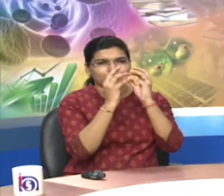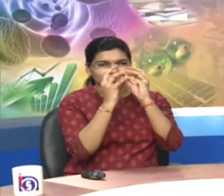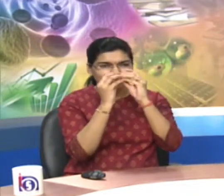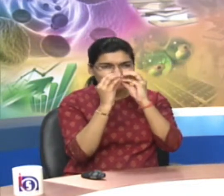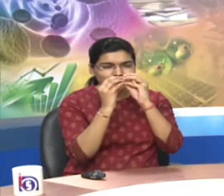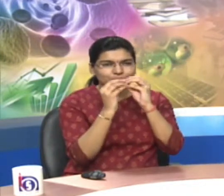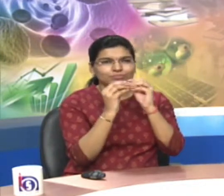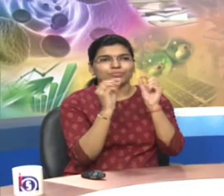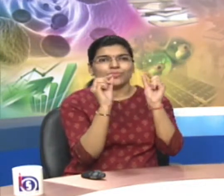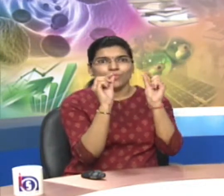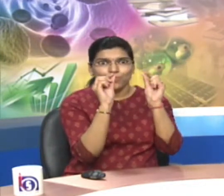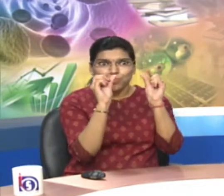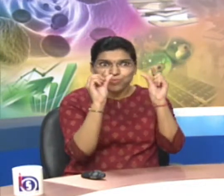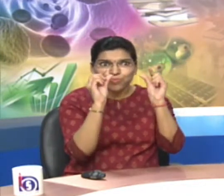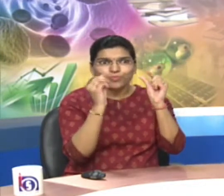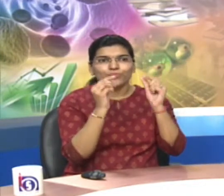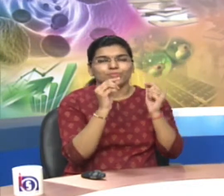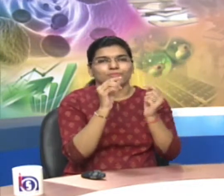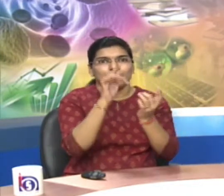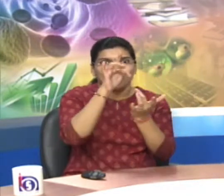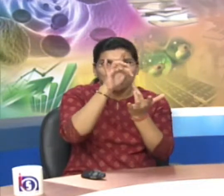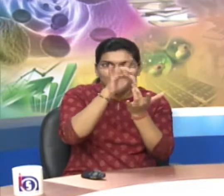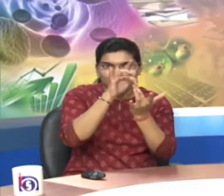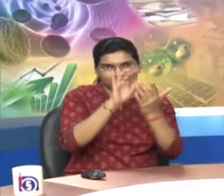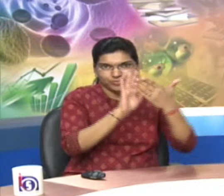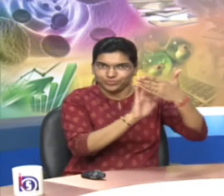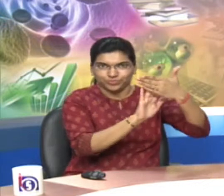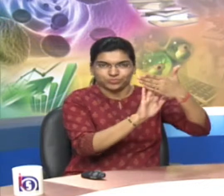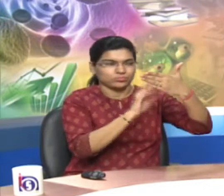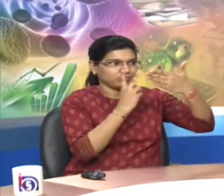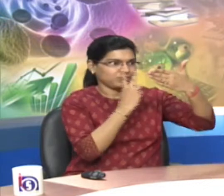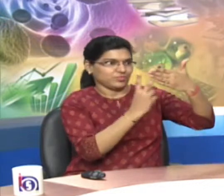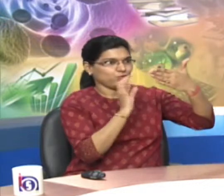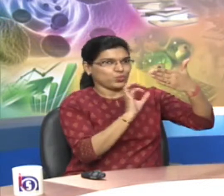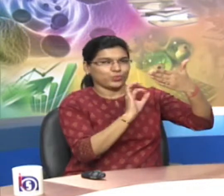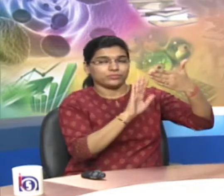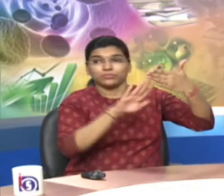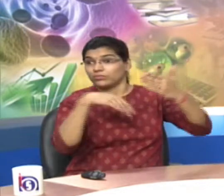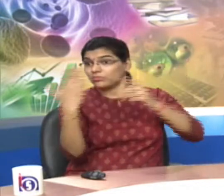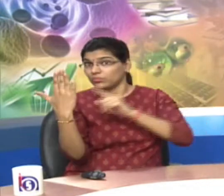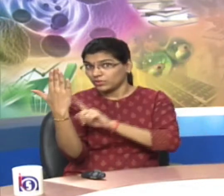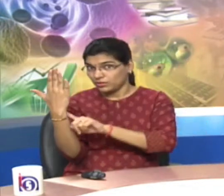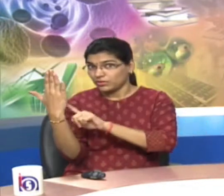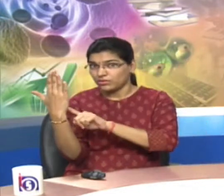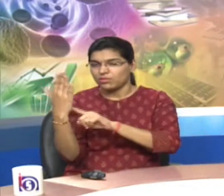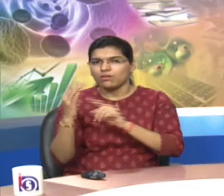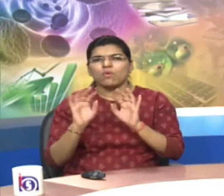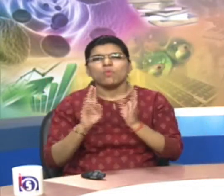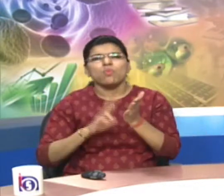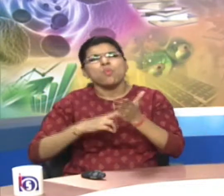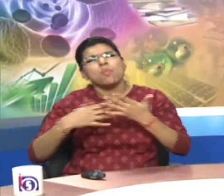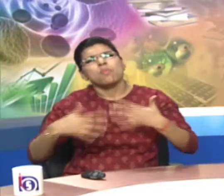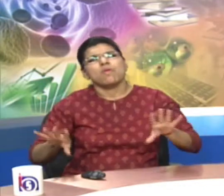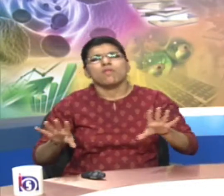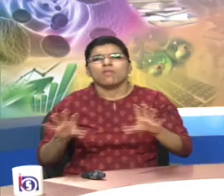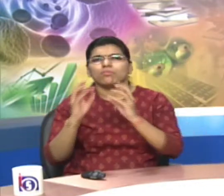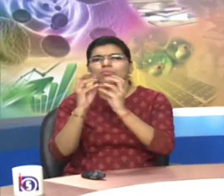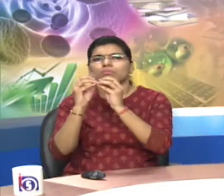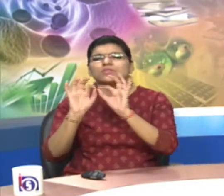is really a styled table. It has everything colorful or stylish.